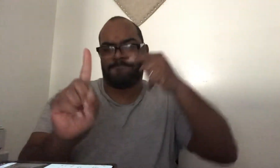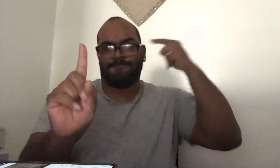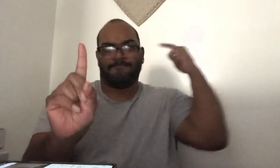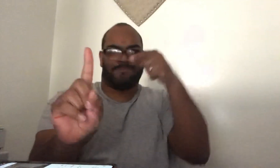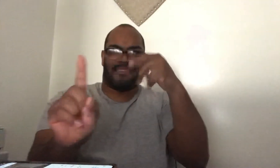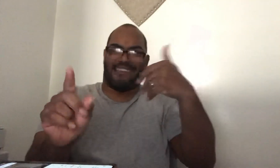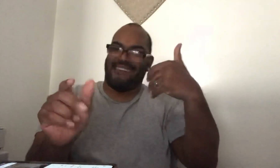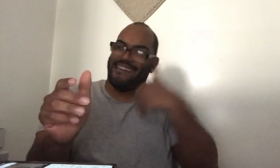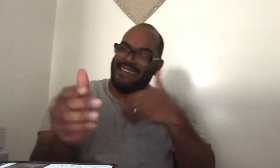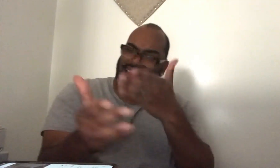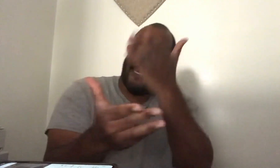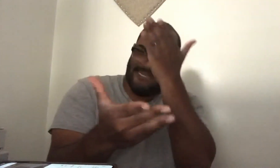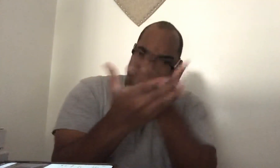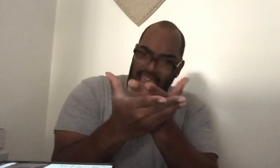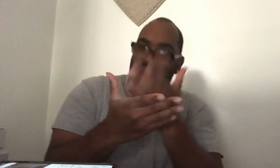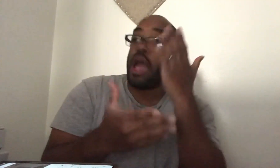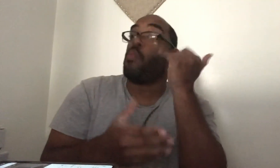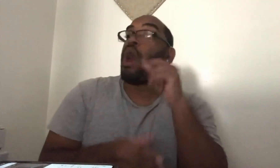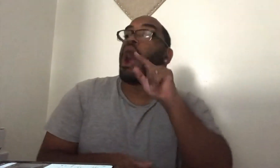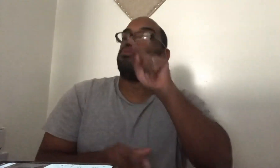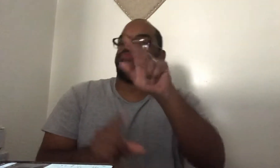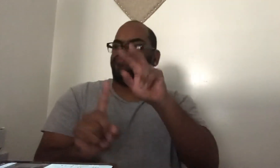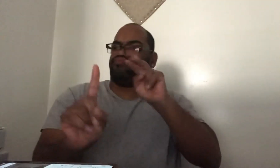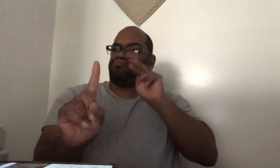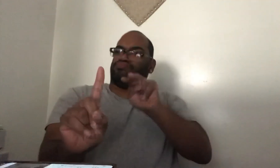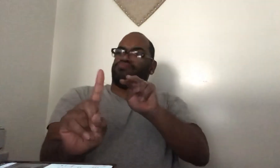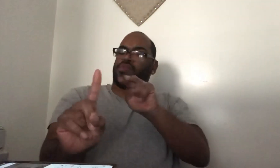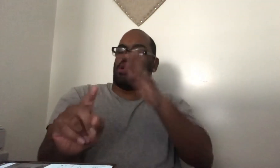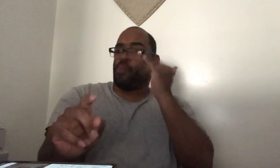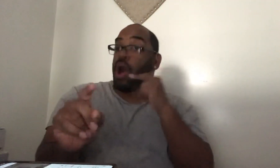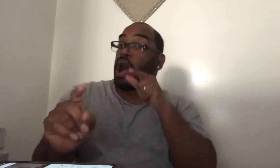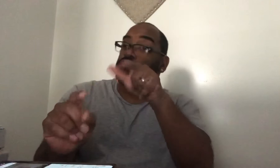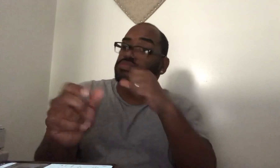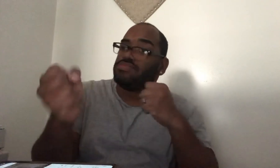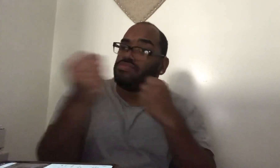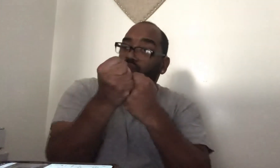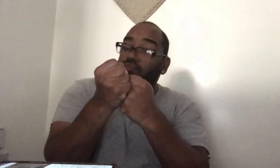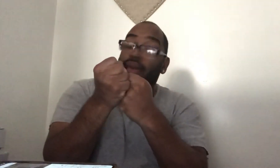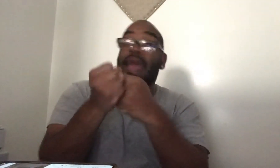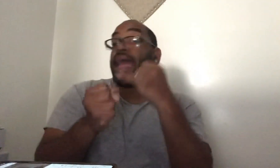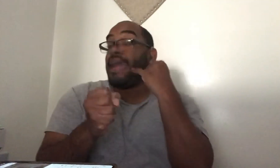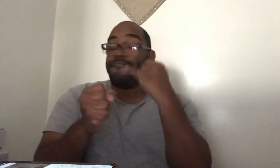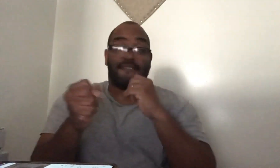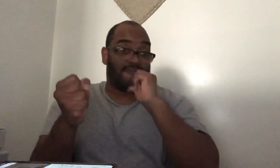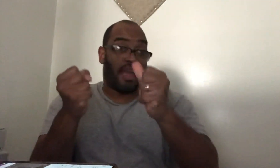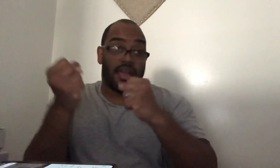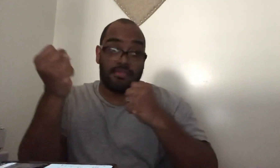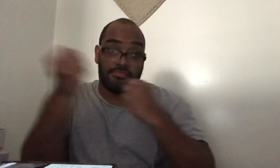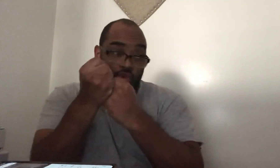validity and why you see things the way that you do. Nothing that doesn't support your thesis statement belongs in your